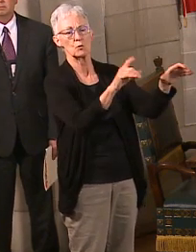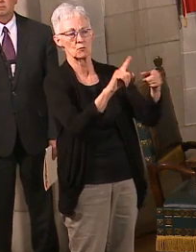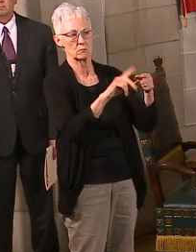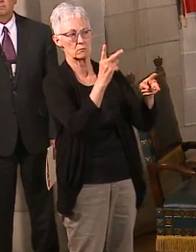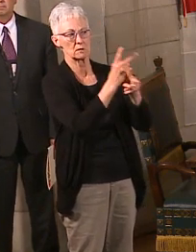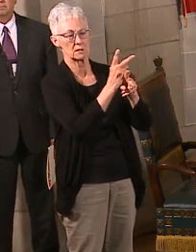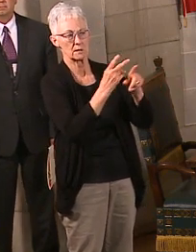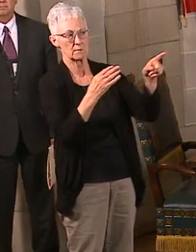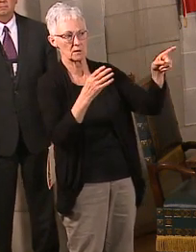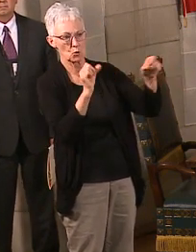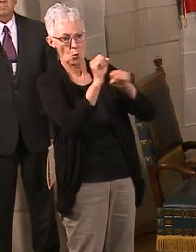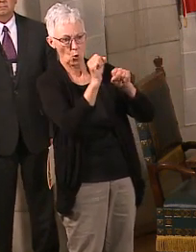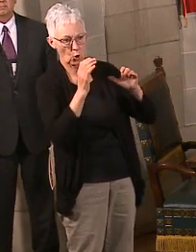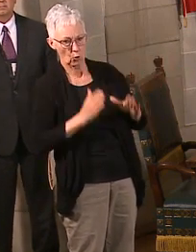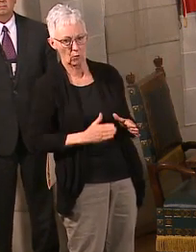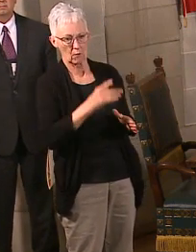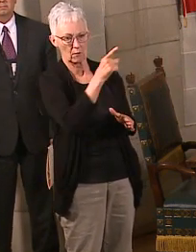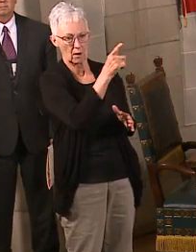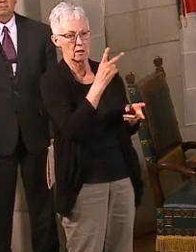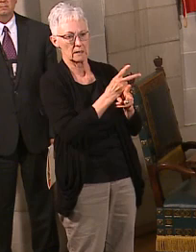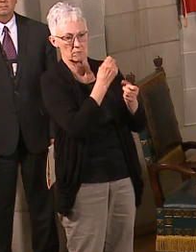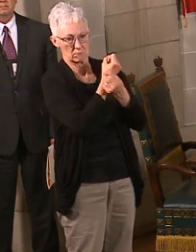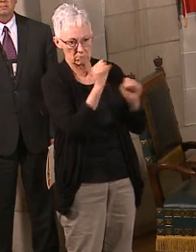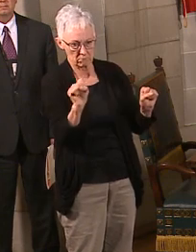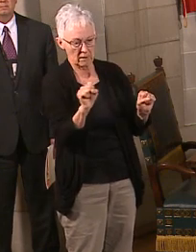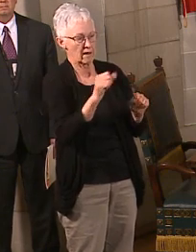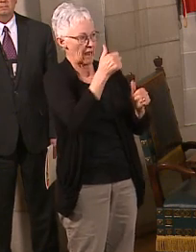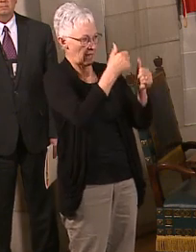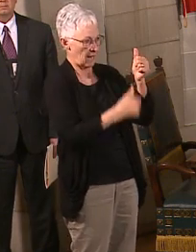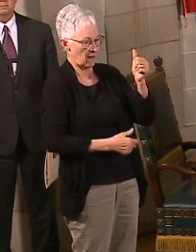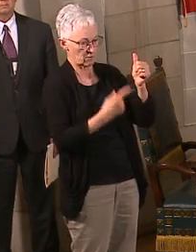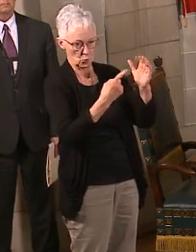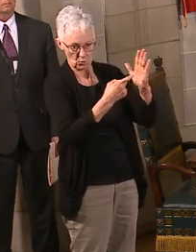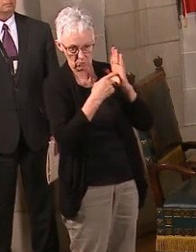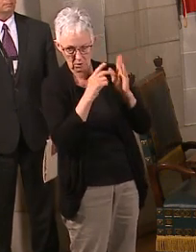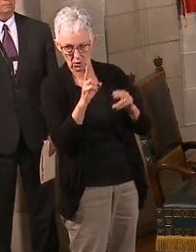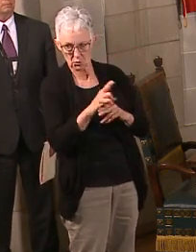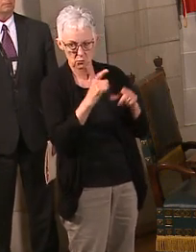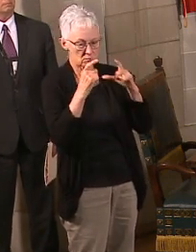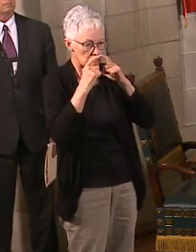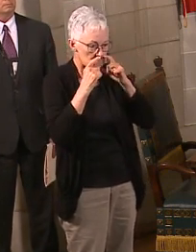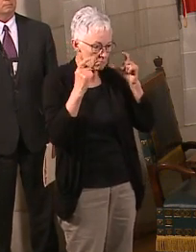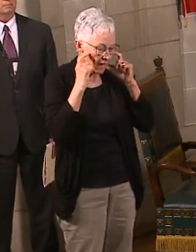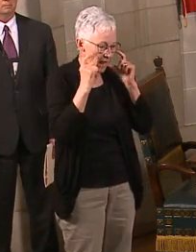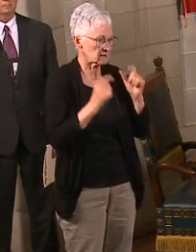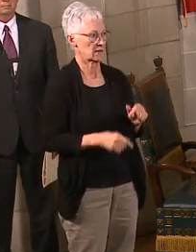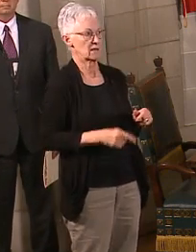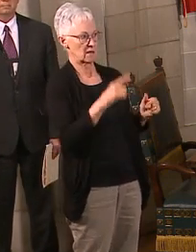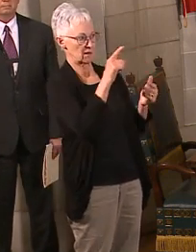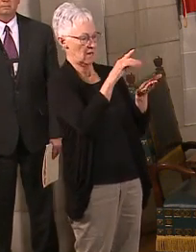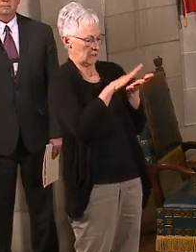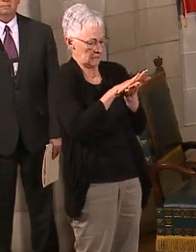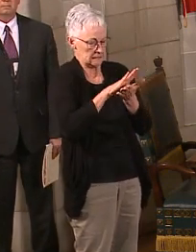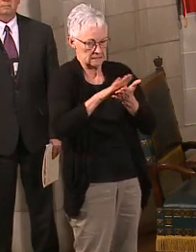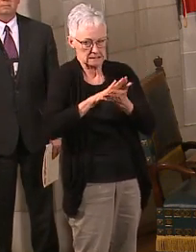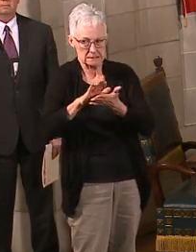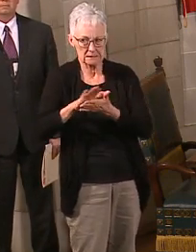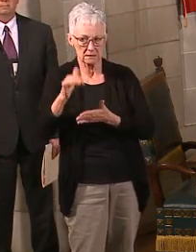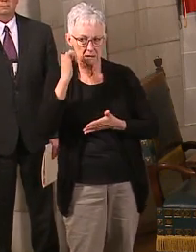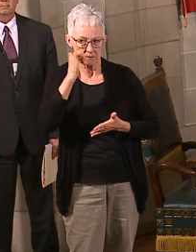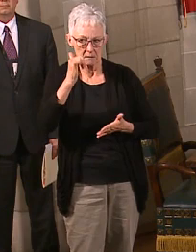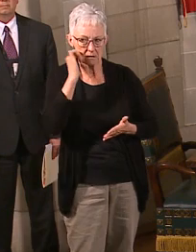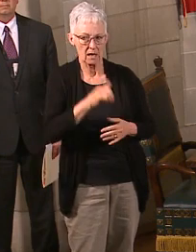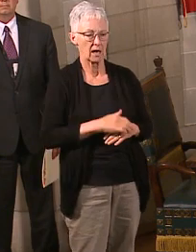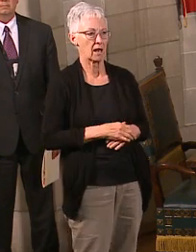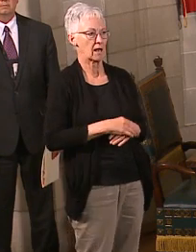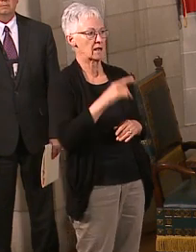there. Everybody's wearing masks. They've got a number of things where they're doing sanitation, cleaning things down. They're taking the temperature of everybody who's